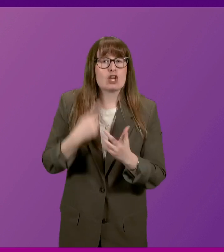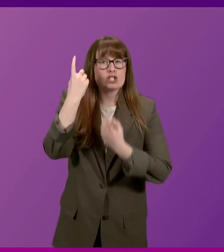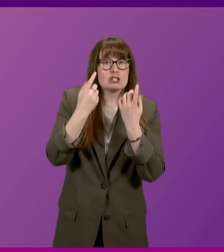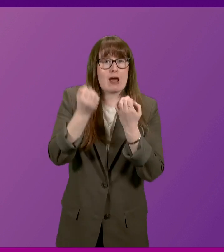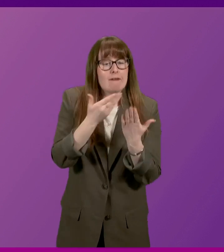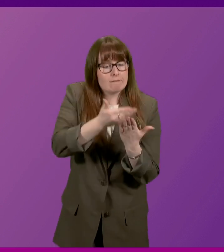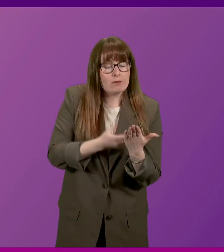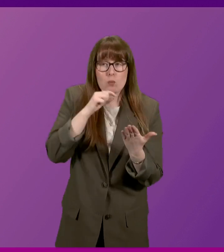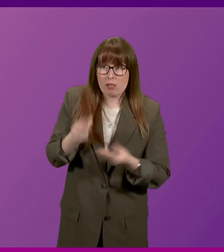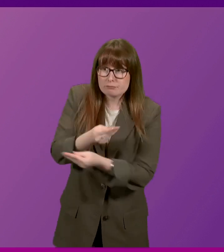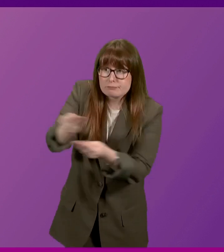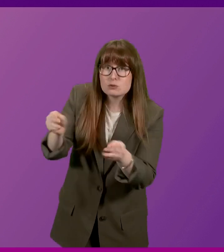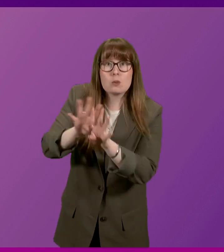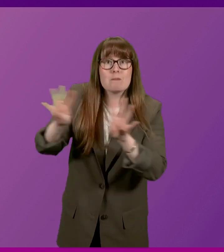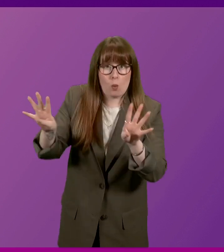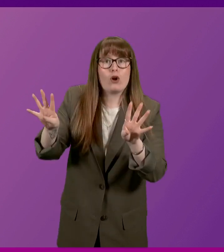that board. So that's,